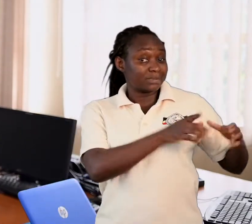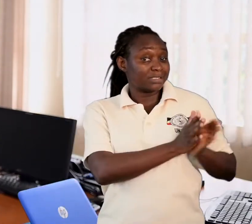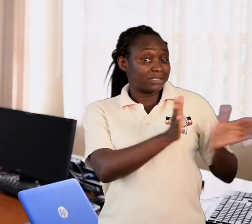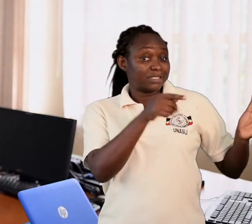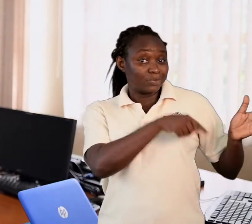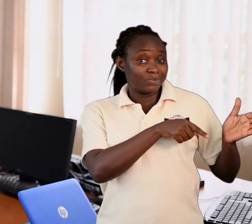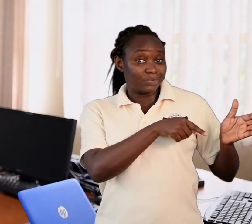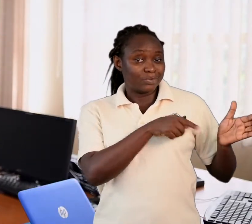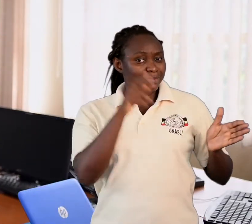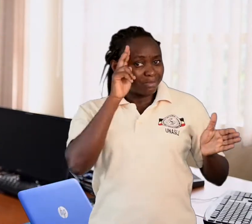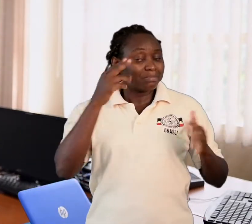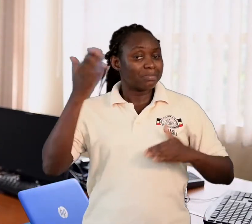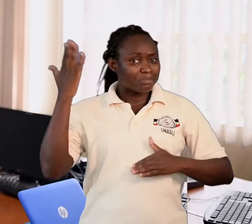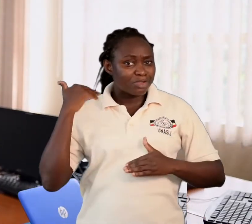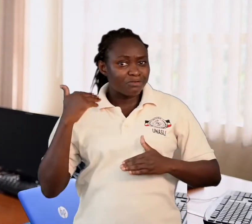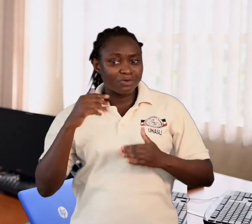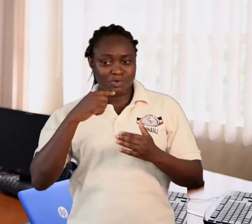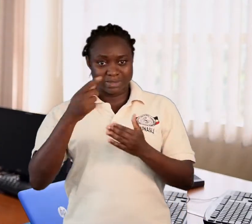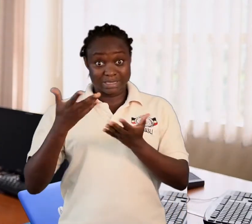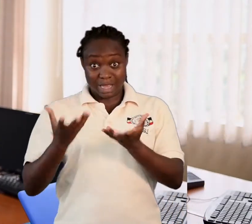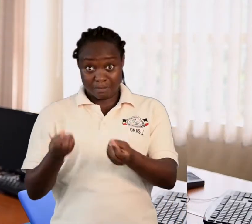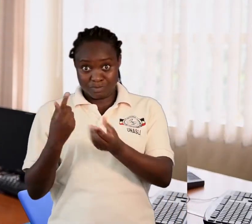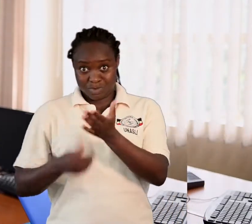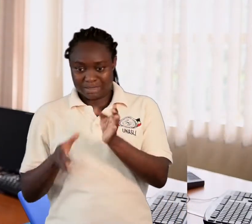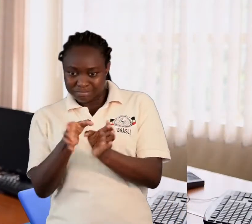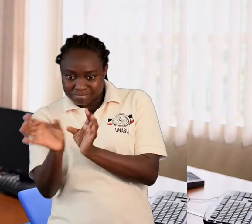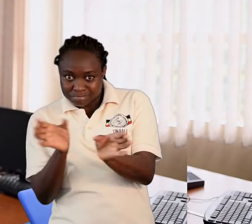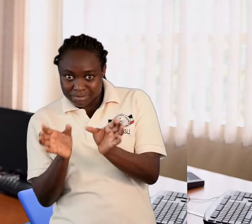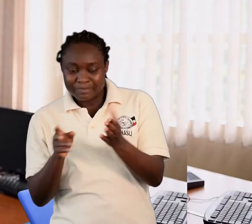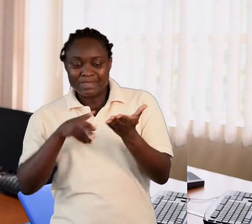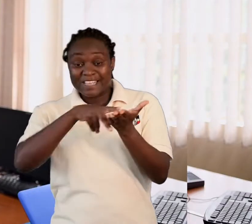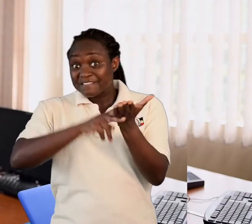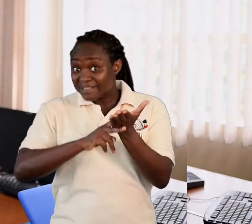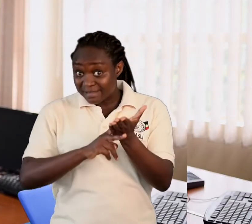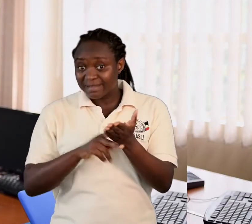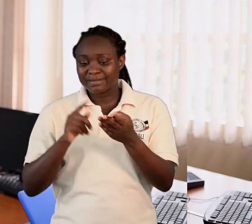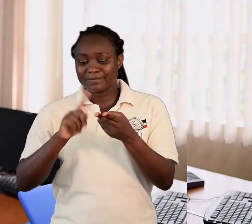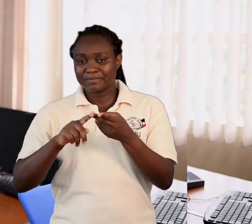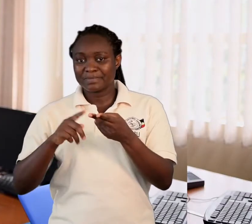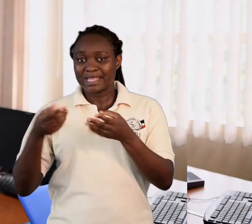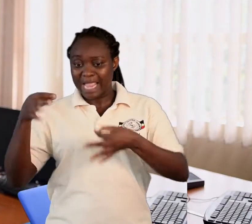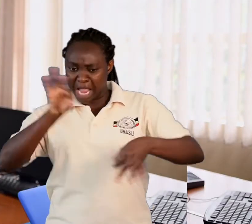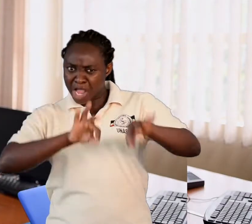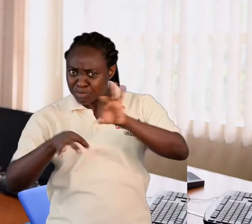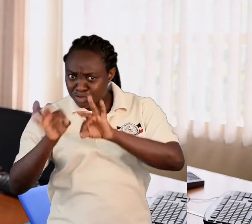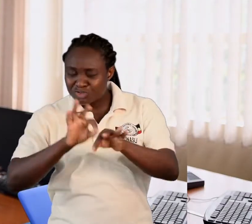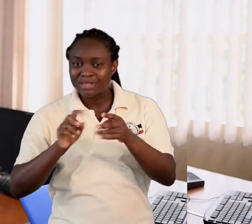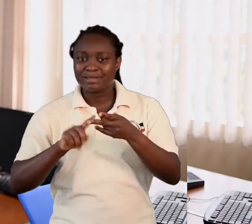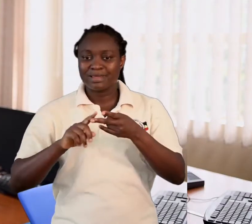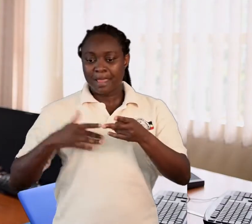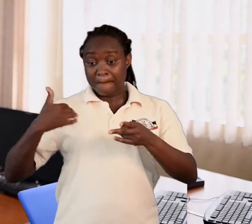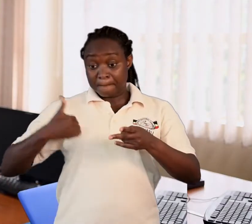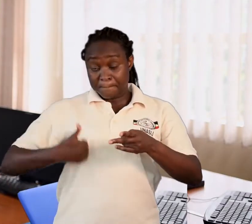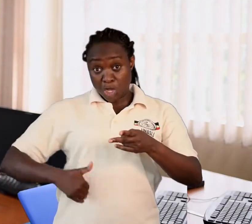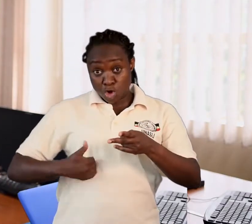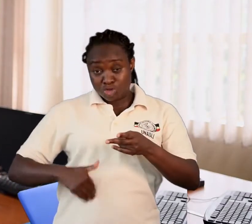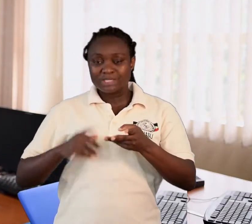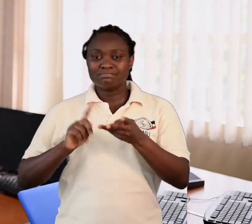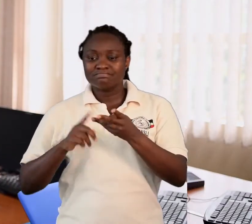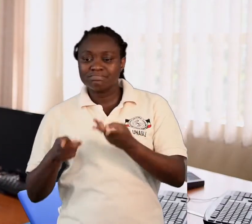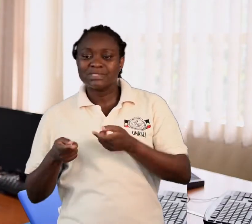We had named physics, chemistry, biology, and